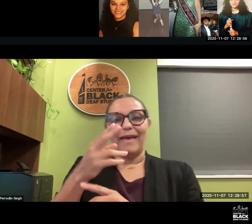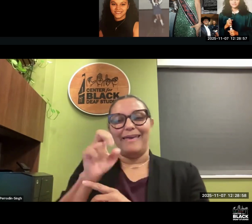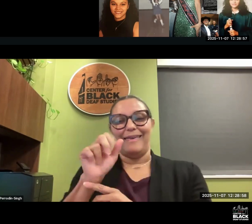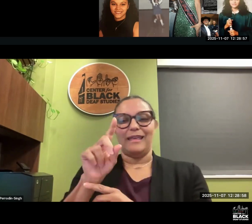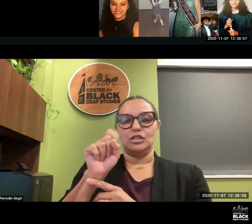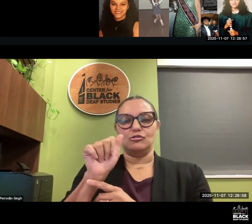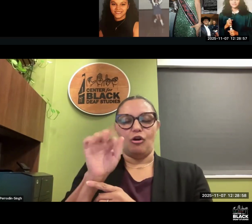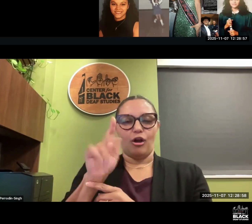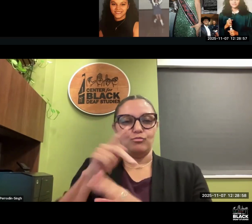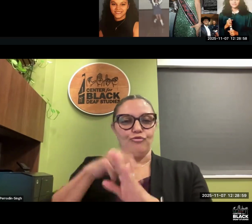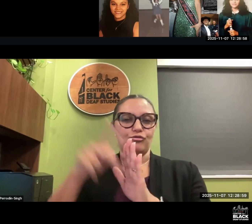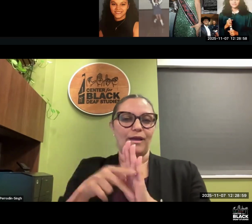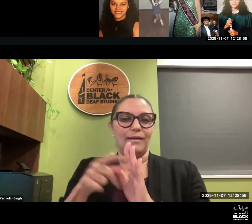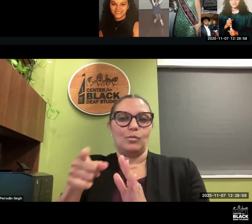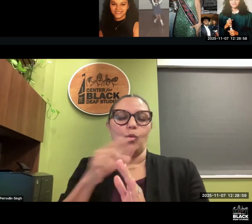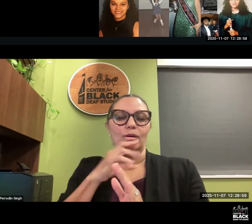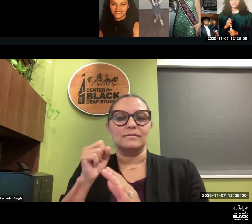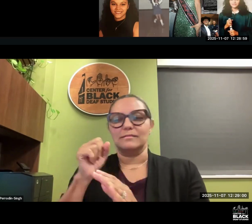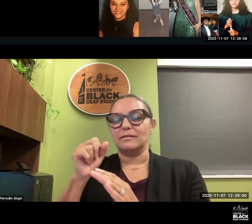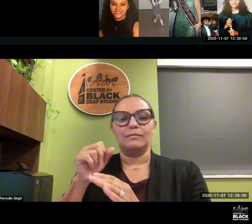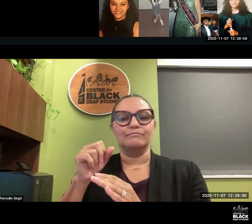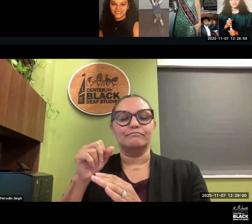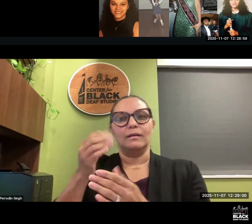Now, at the Head Start program,